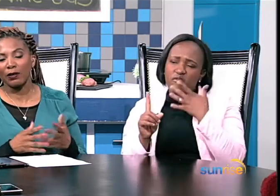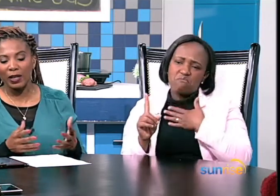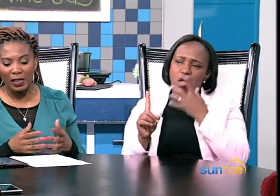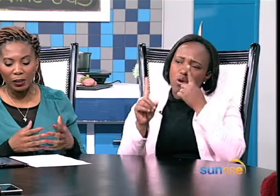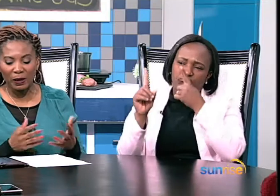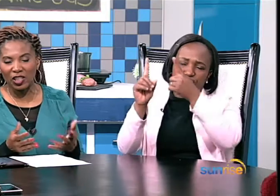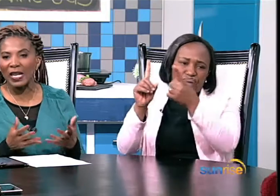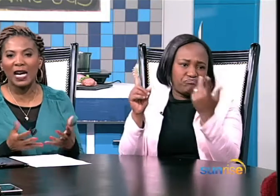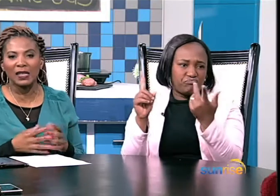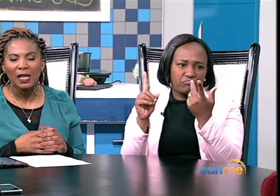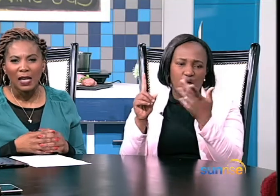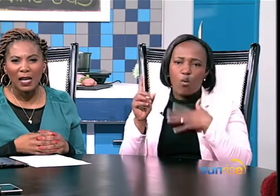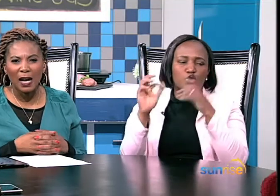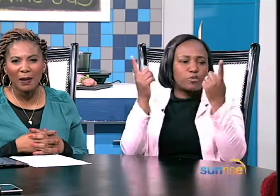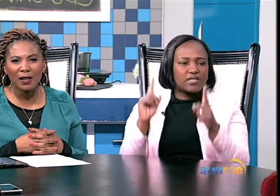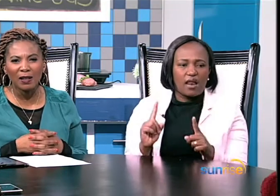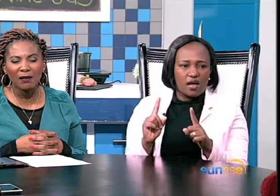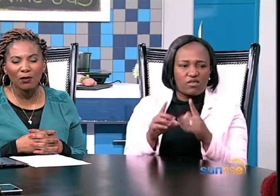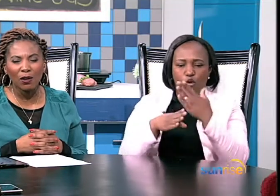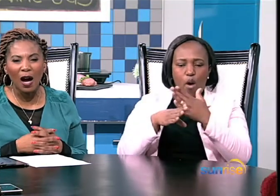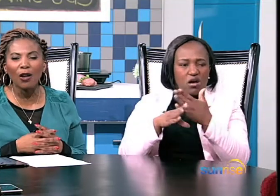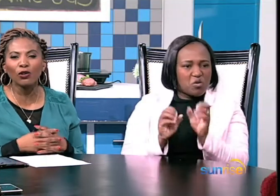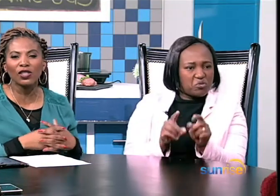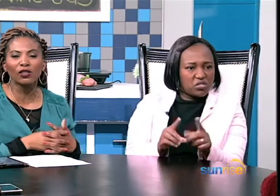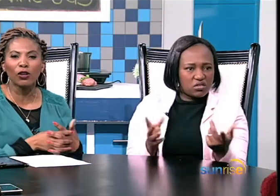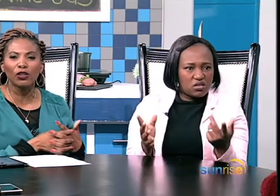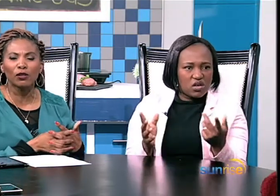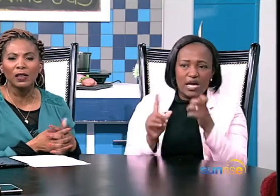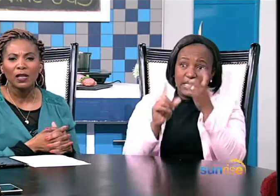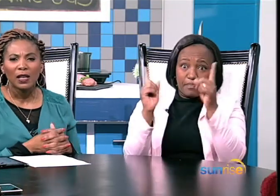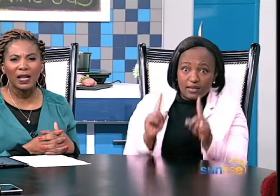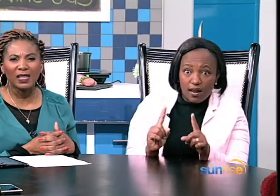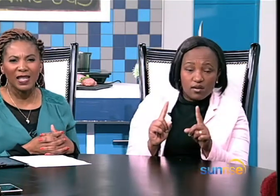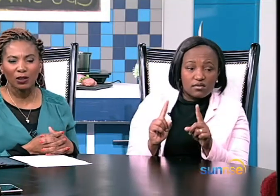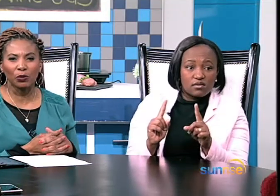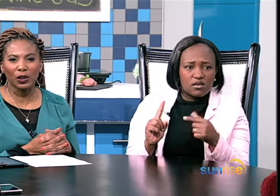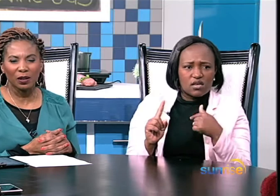career and specialize, how are those things going to be dealt with?